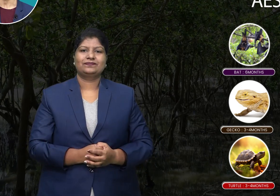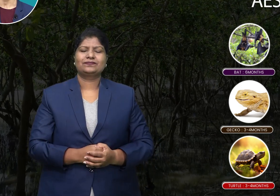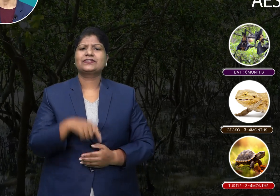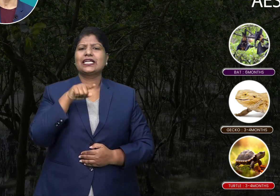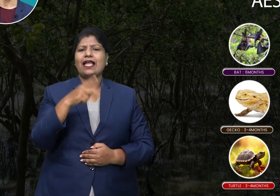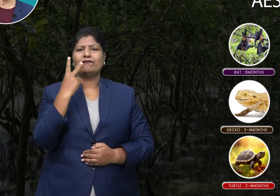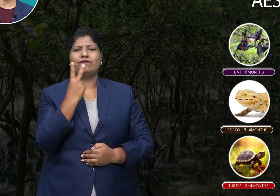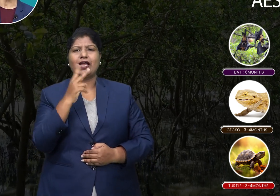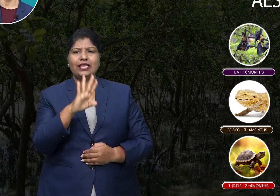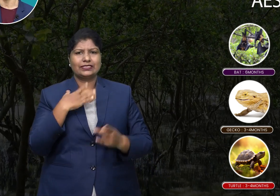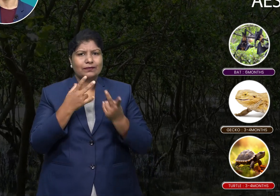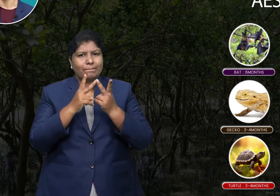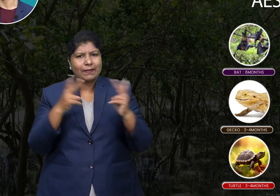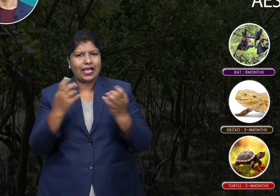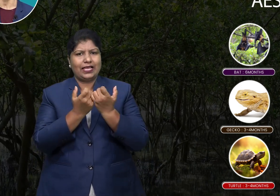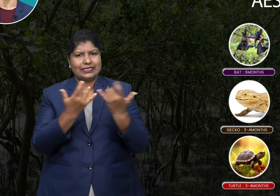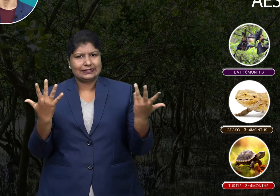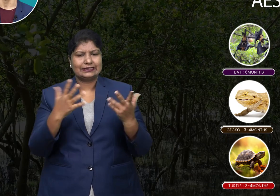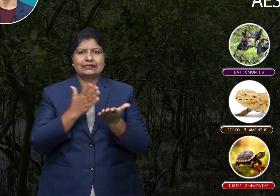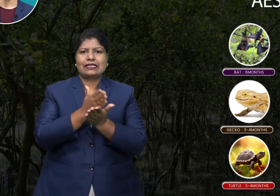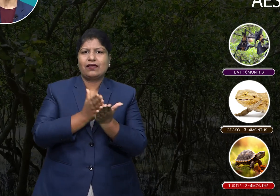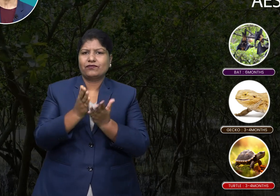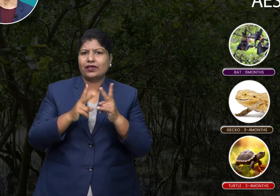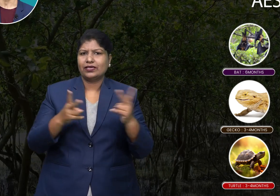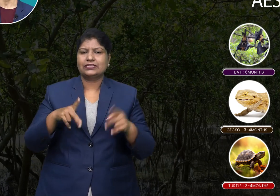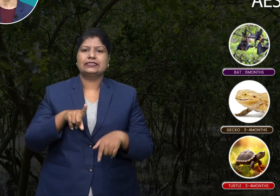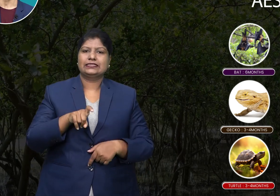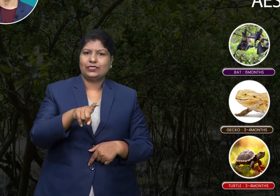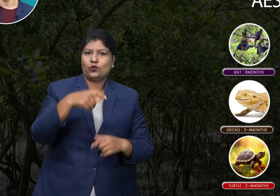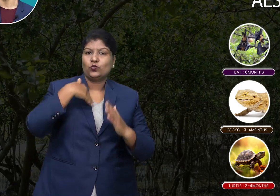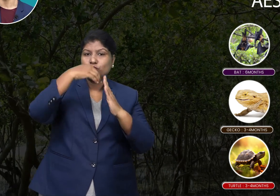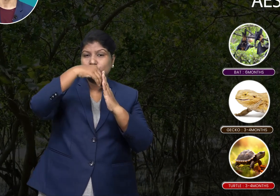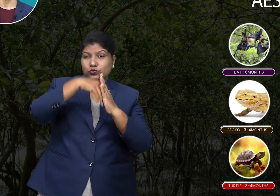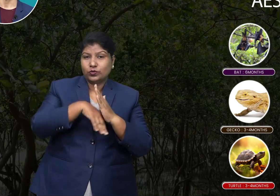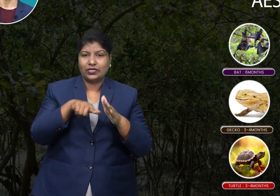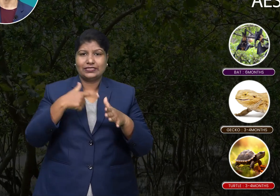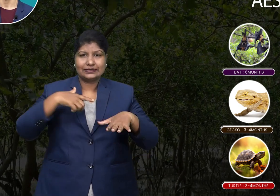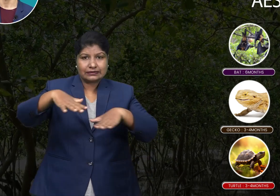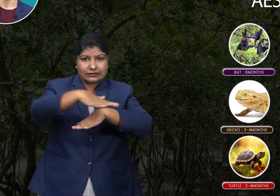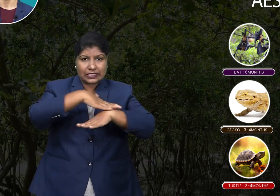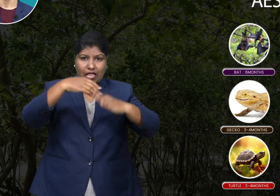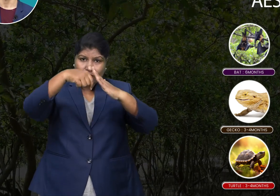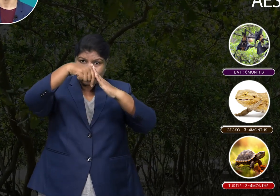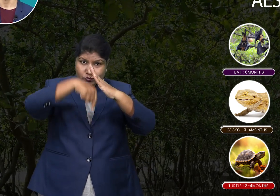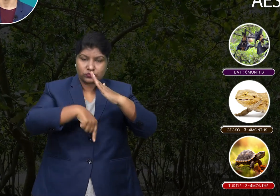You may find many kinds of organisms living underground like this.